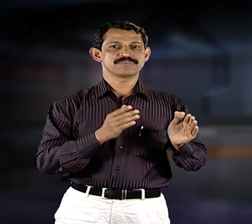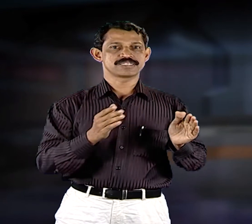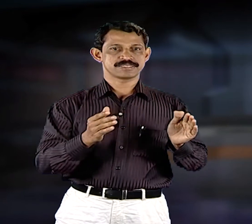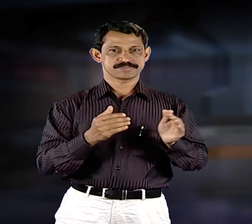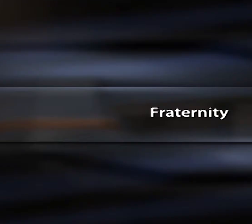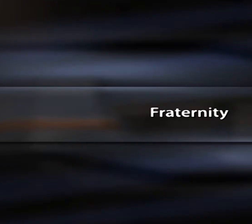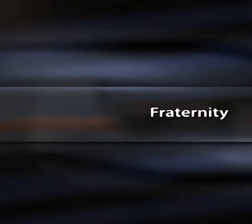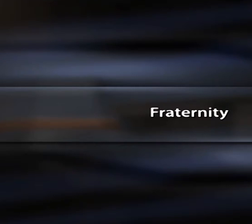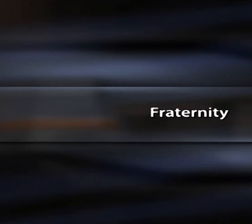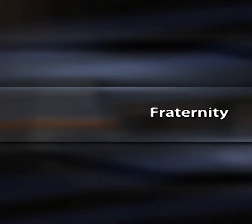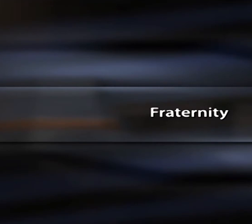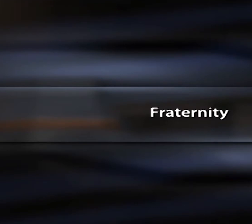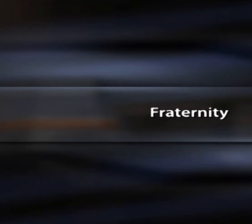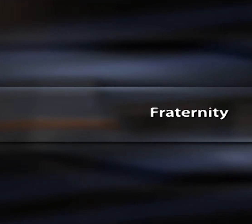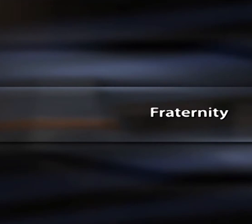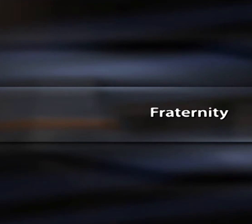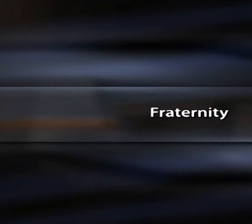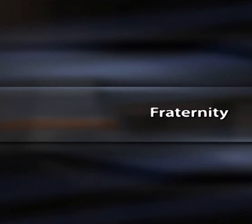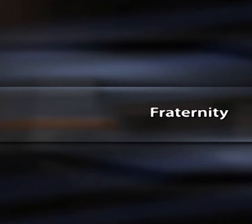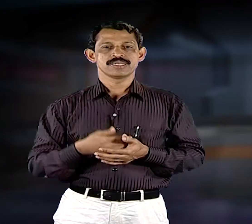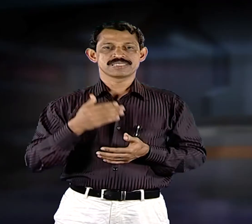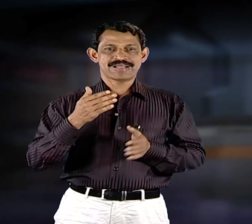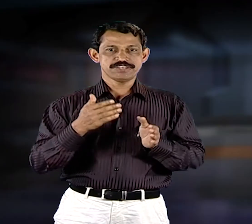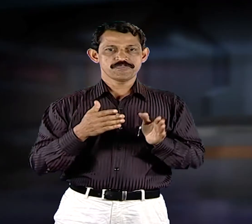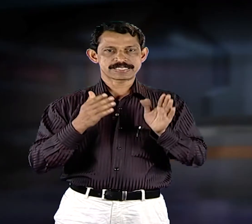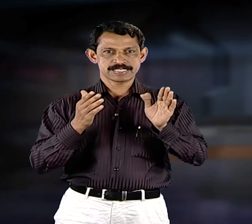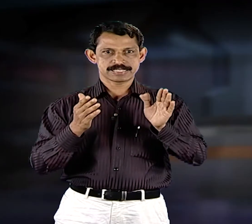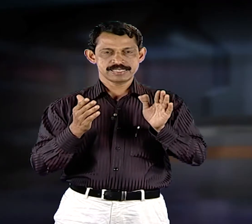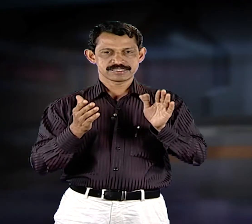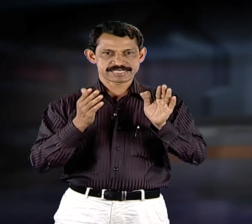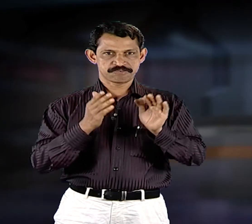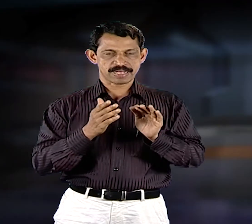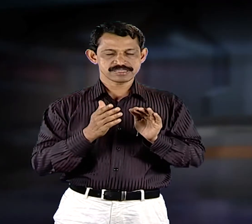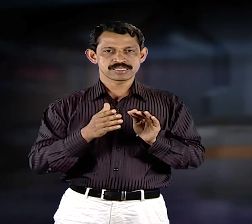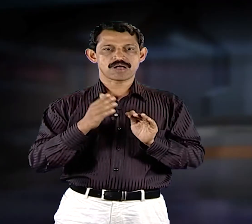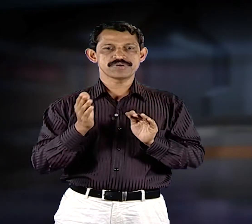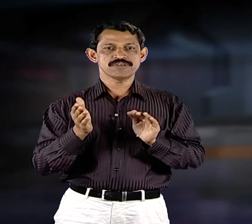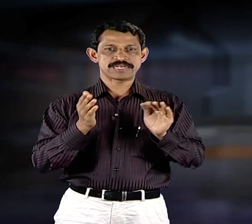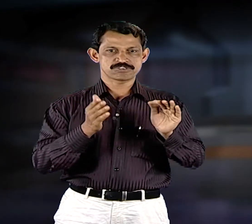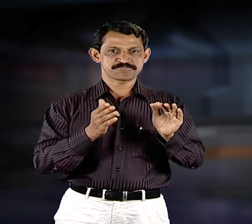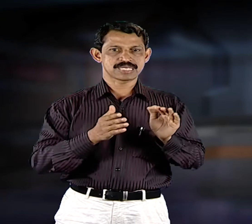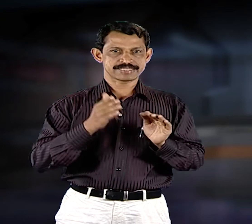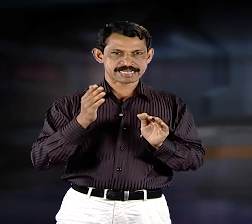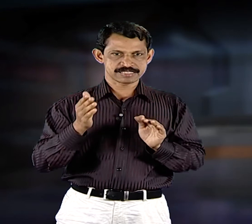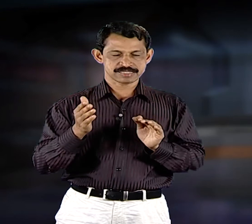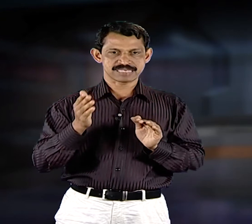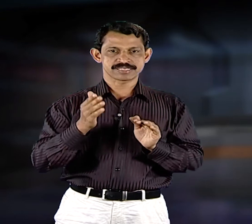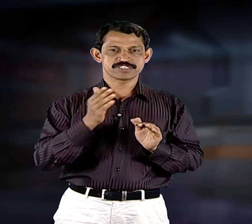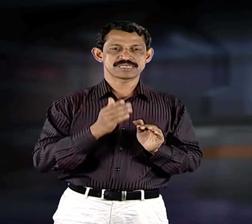liberty. The value of fraternity. The value of fraternity signifies the love and fellowship that exist among human